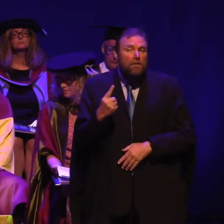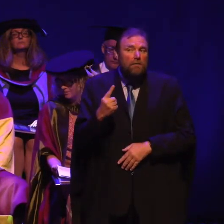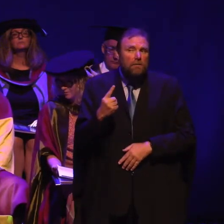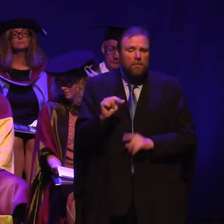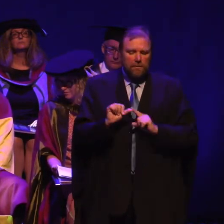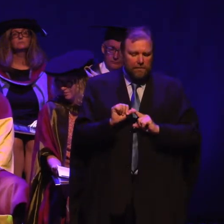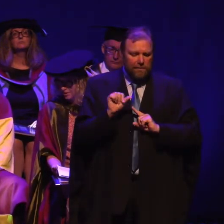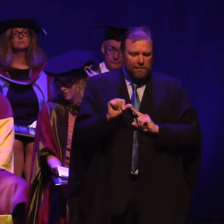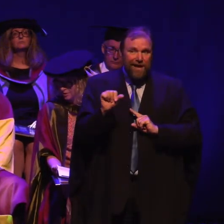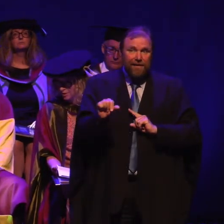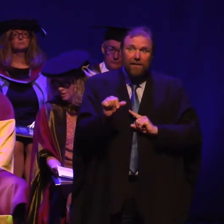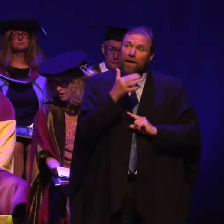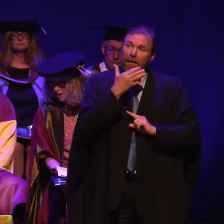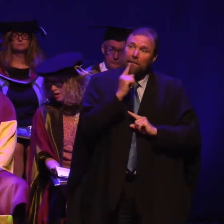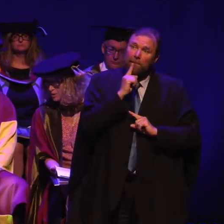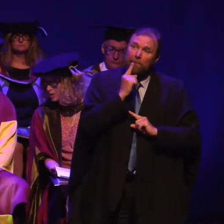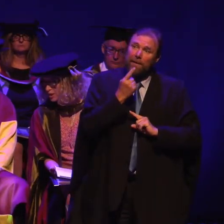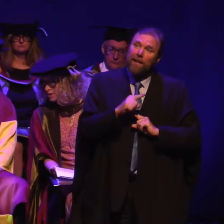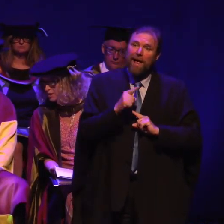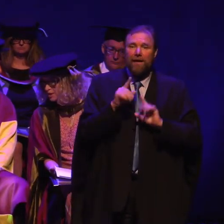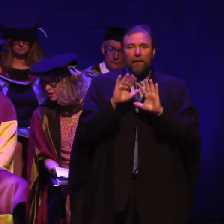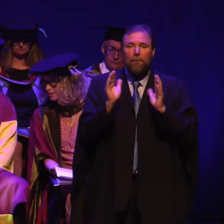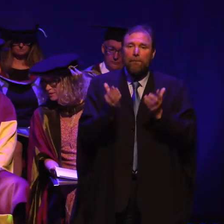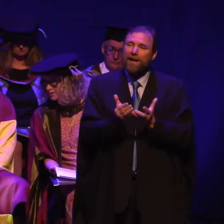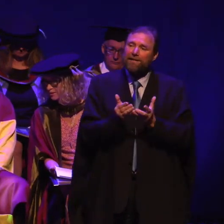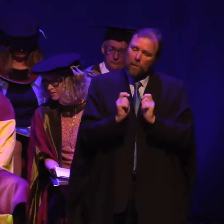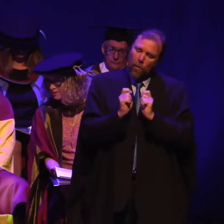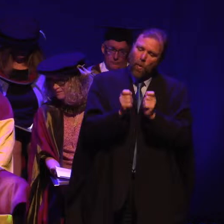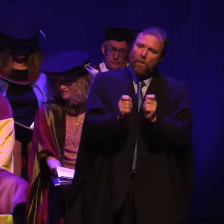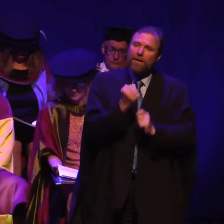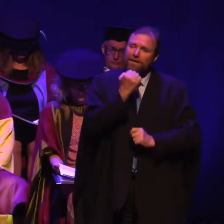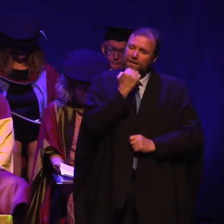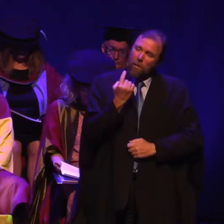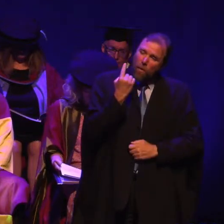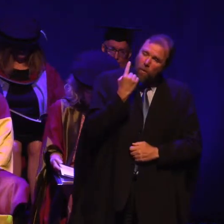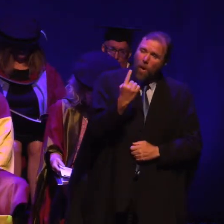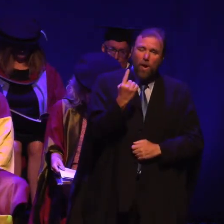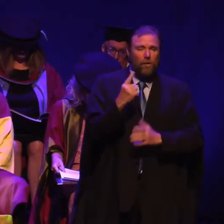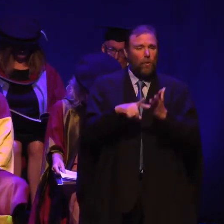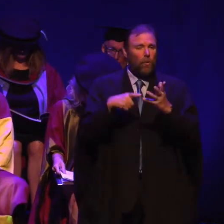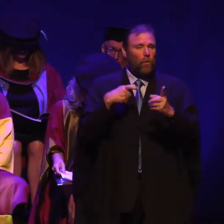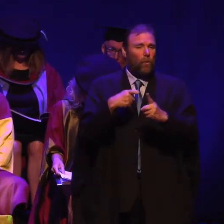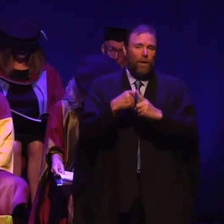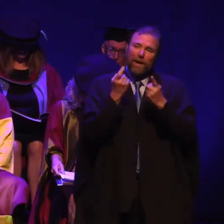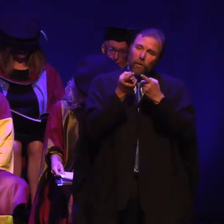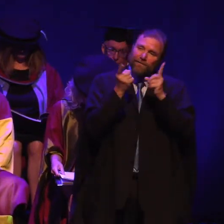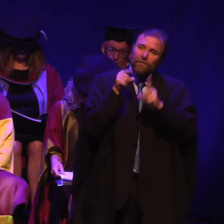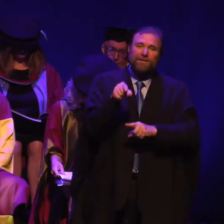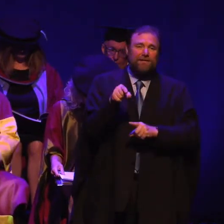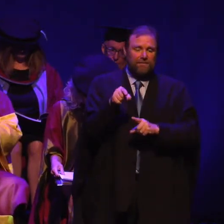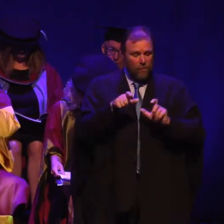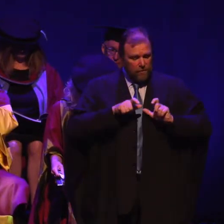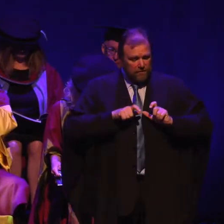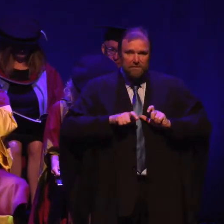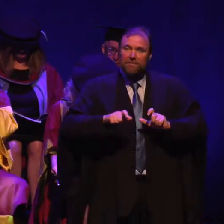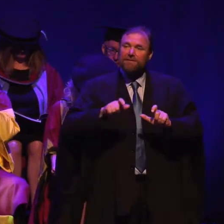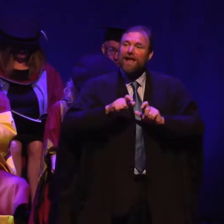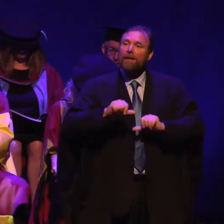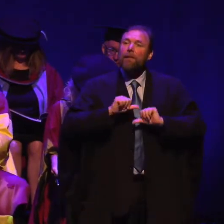the People and Planet Award of the number one UK university for sustainability